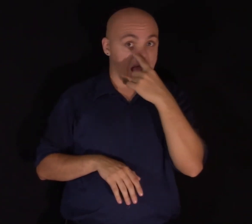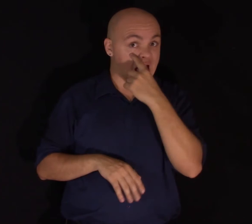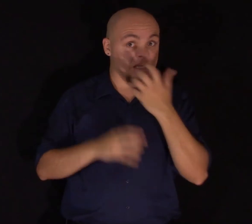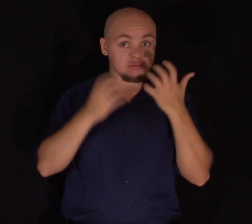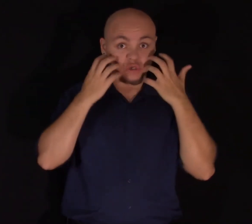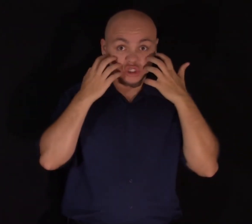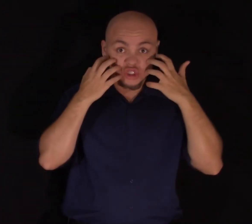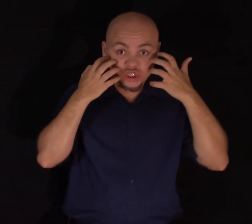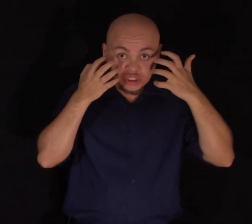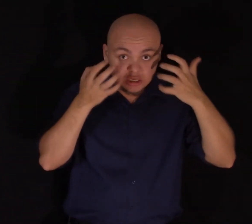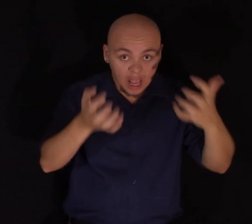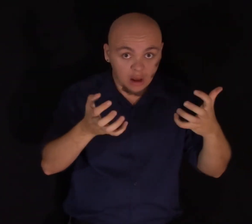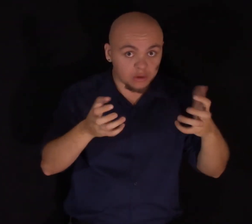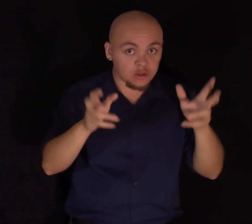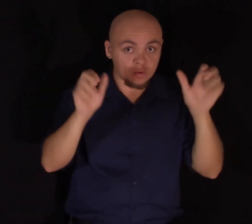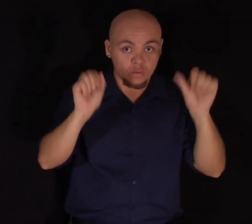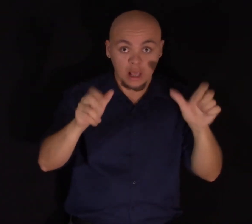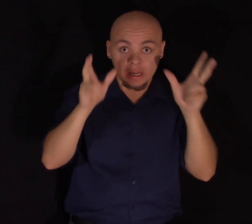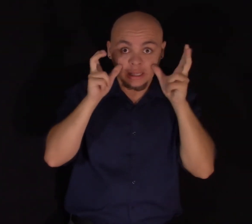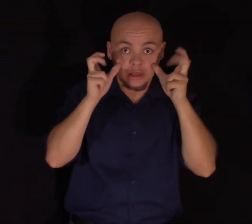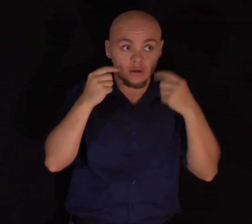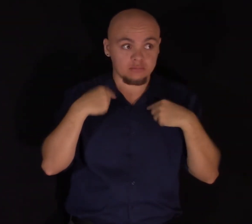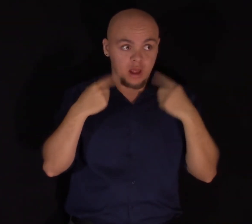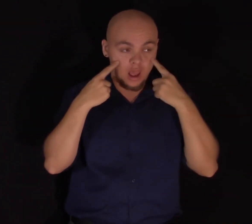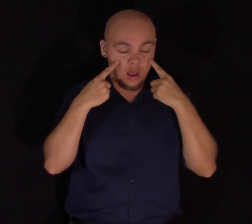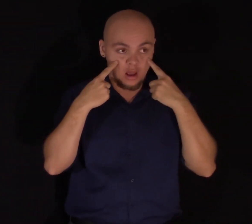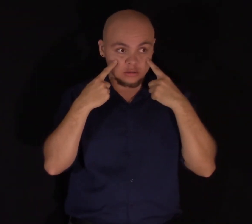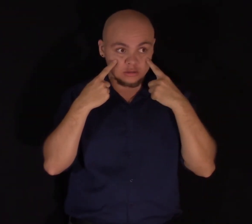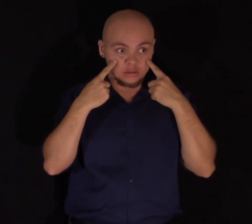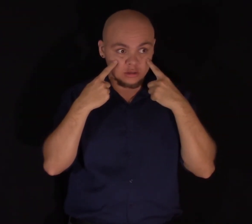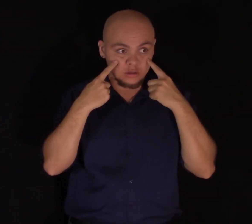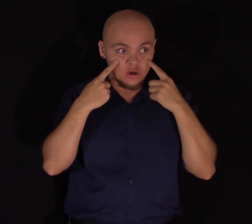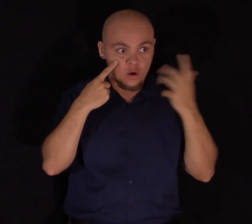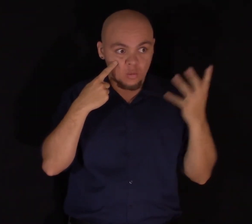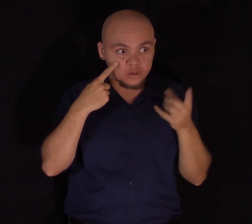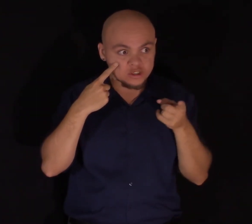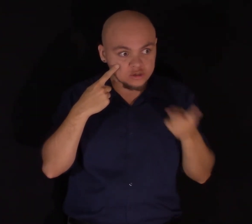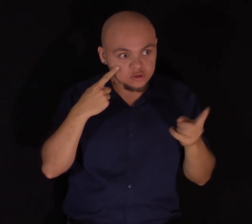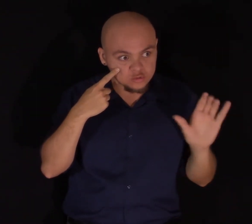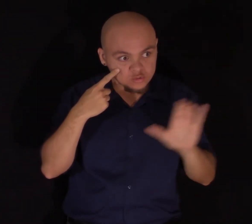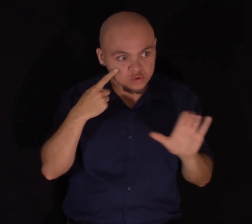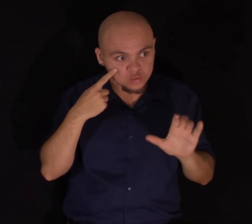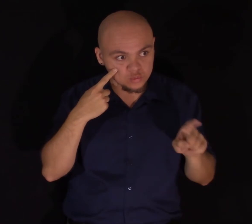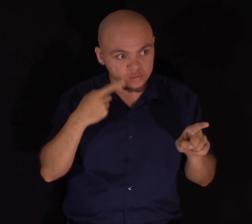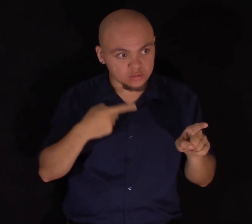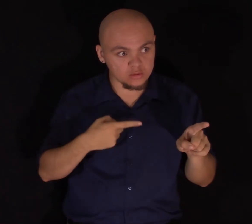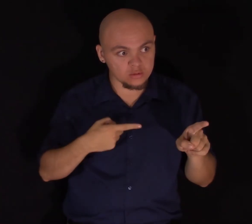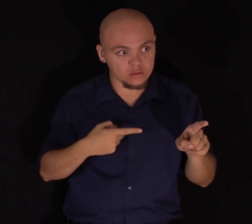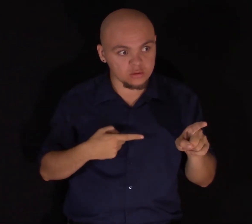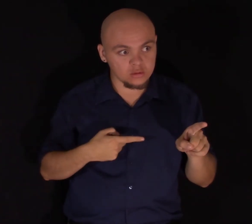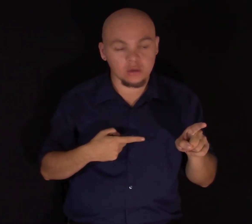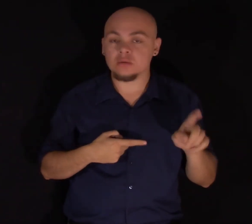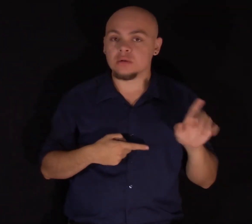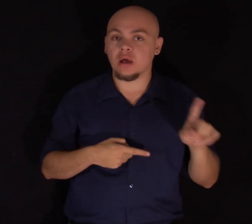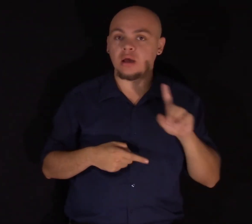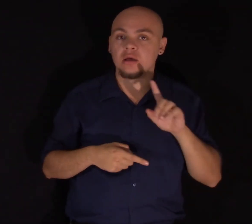so loud he could hear my eyes. My eyes were saying to him, what did you just do? Well, Mr. Kelly's eyes had fixated